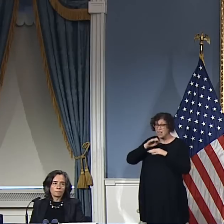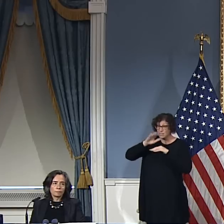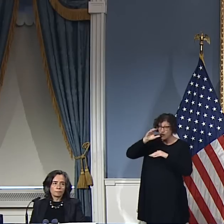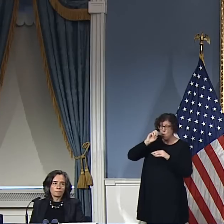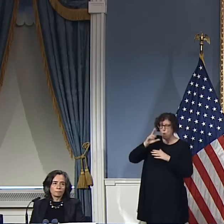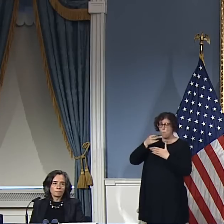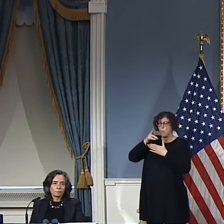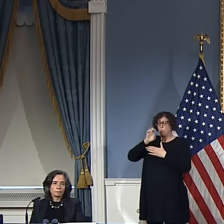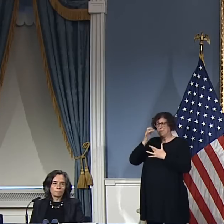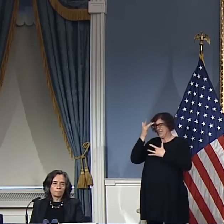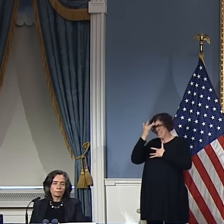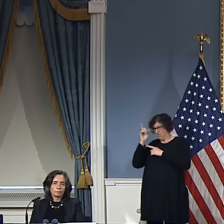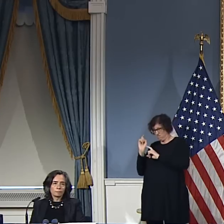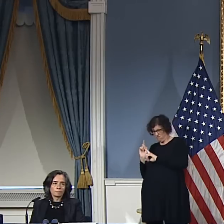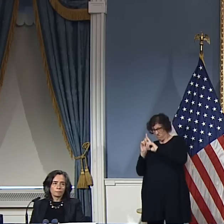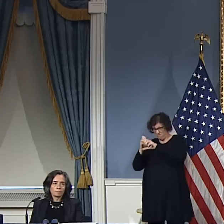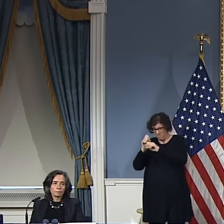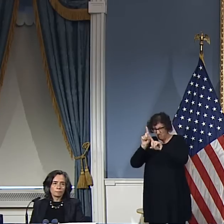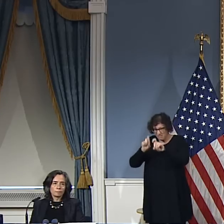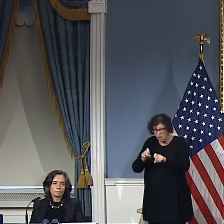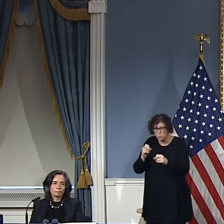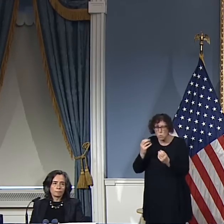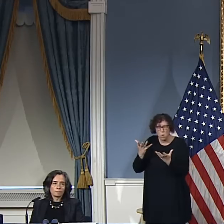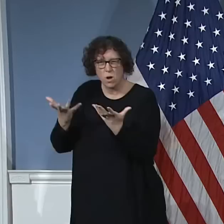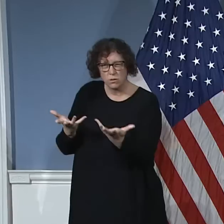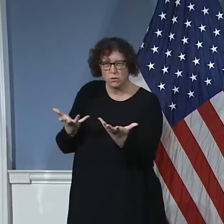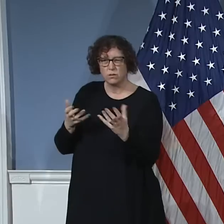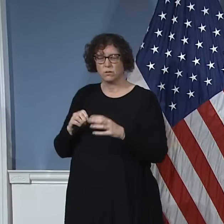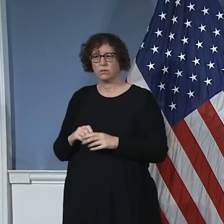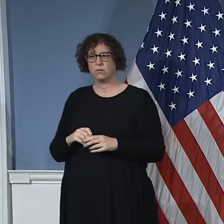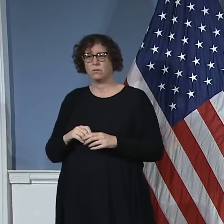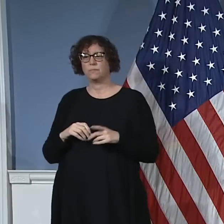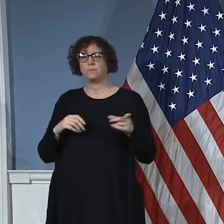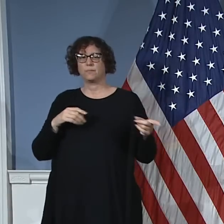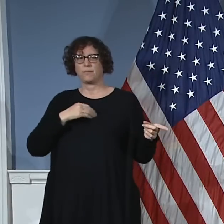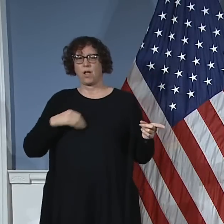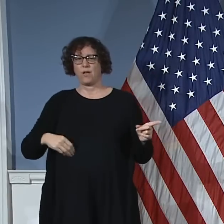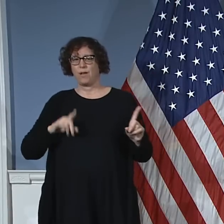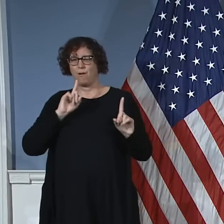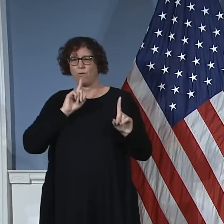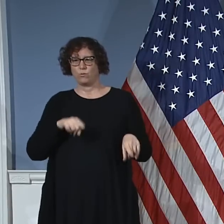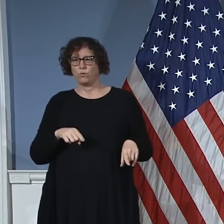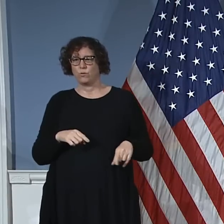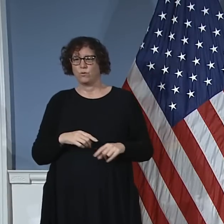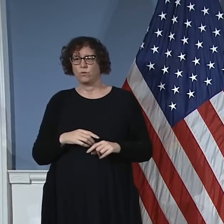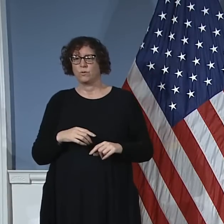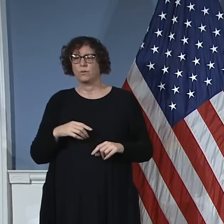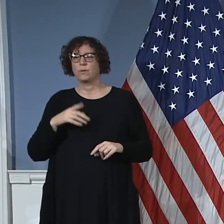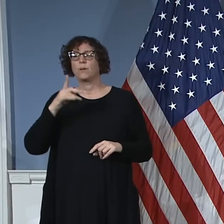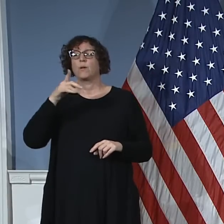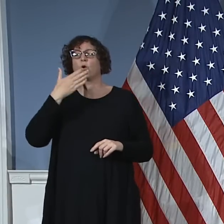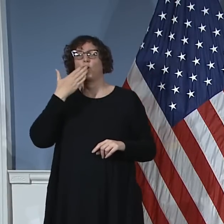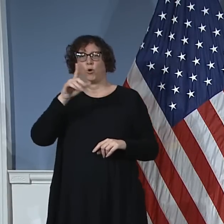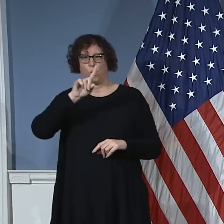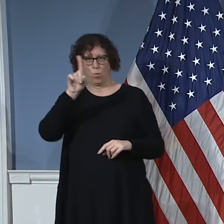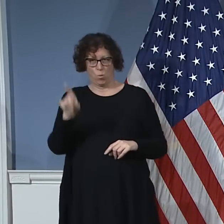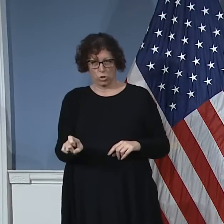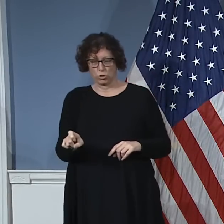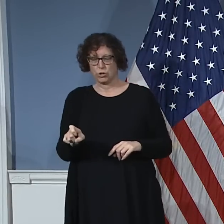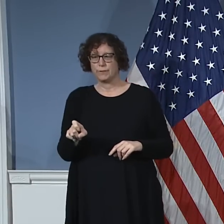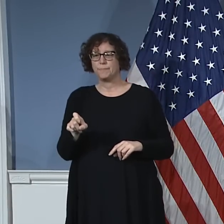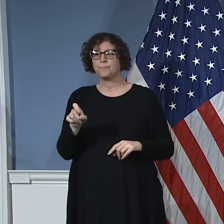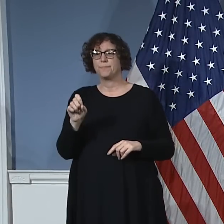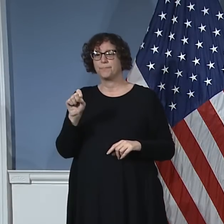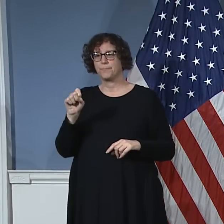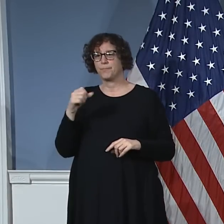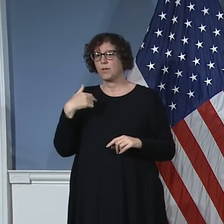be severely ill. Yoav, let me jump in on that, and then Dr. Katz. It's a very good question. I don't, we're trying our